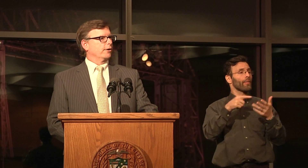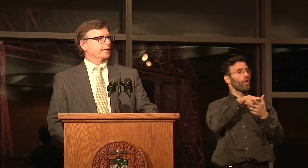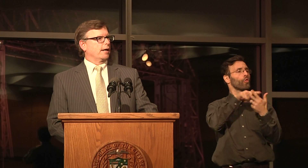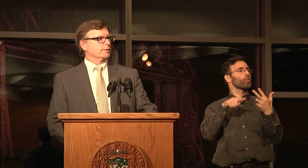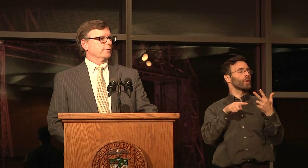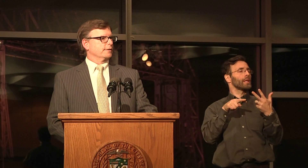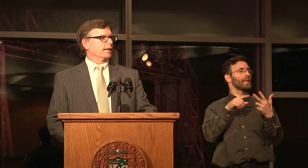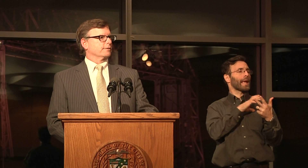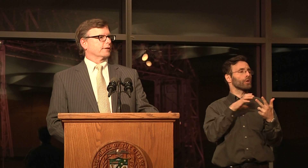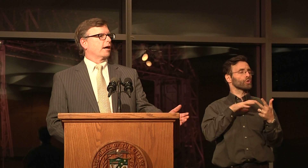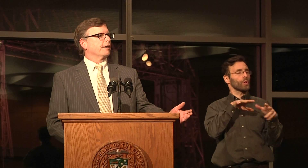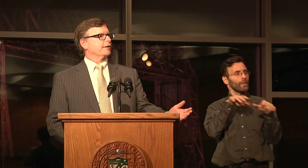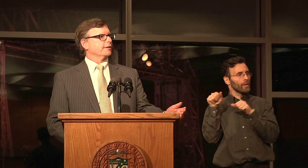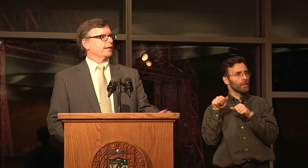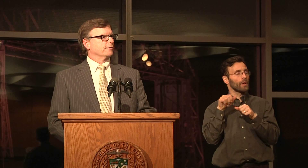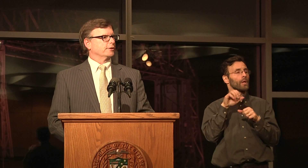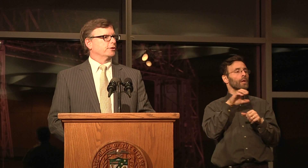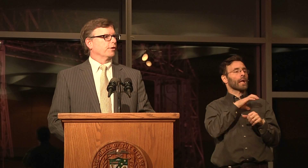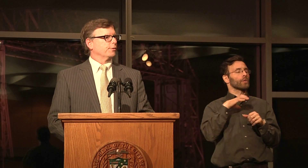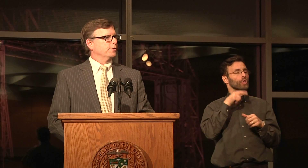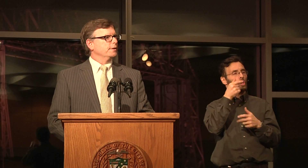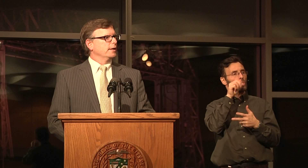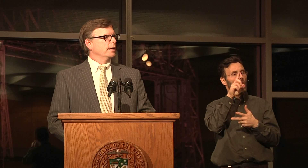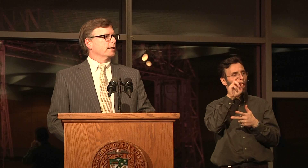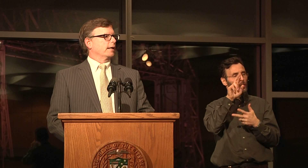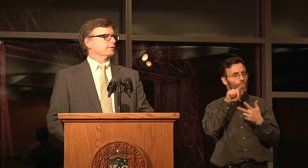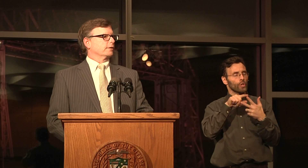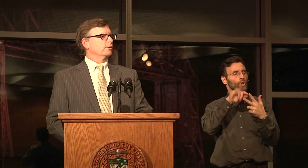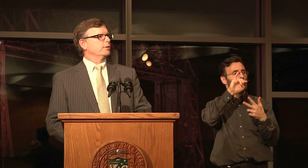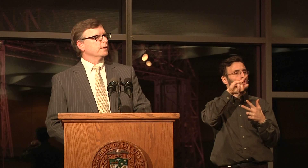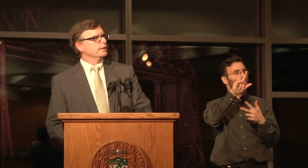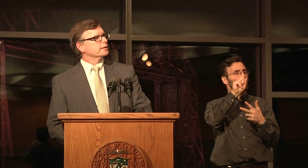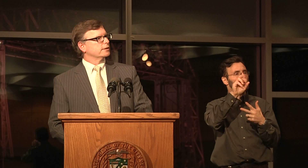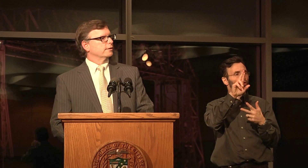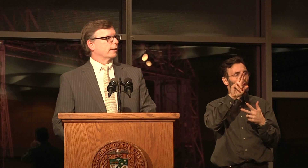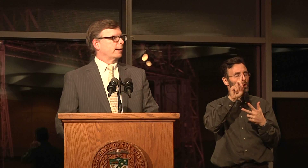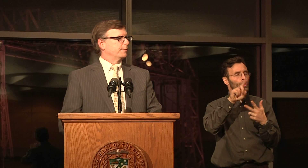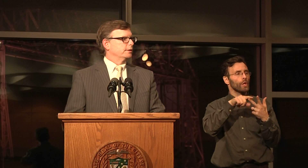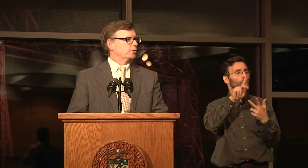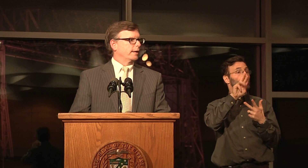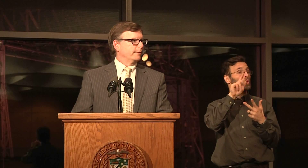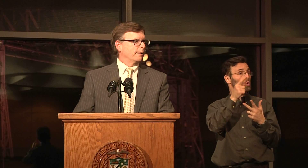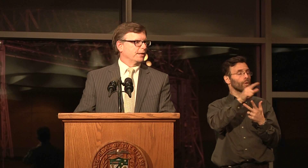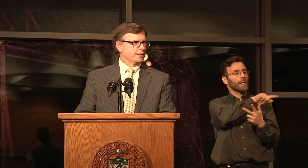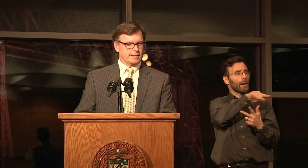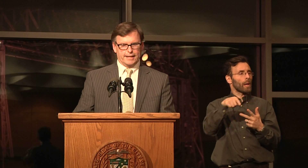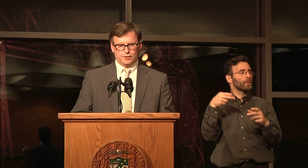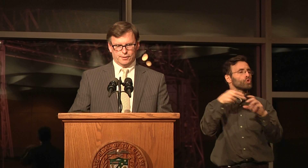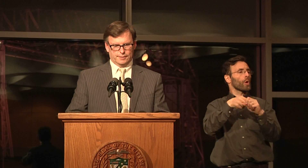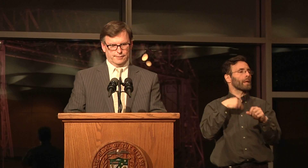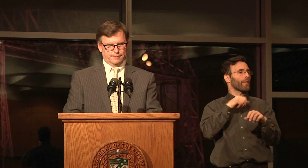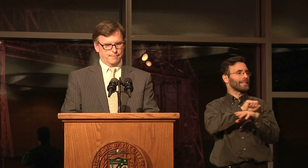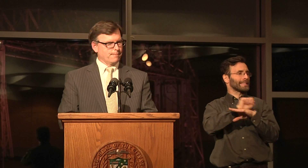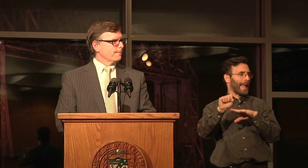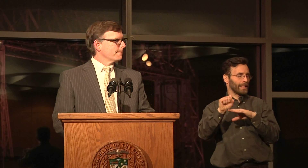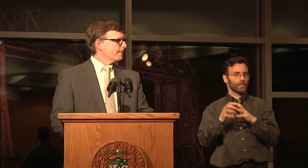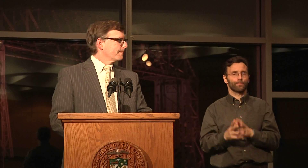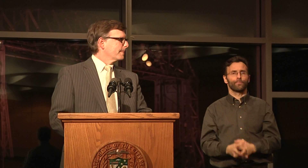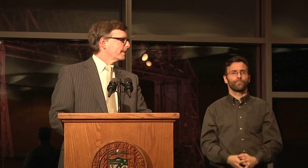3 outgoing councilors, Councilor Gardner, Councilor Jolsrud, Councilor Krug, to come up and join me up on the stage.